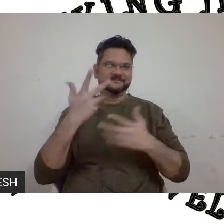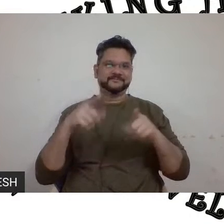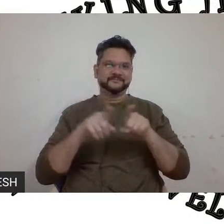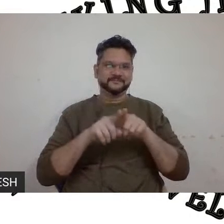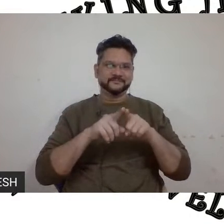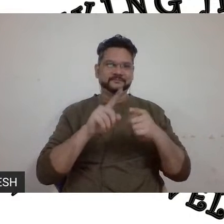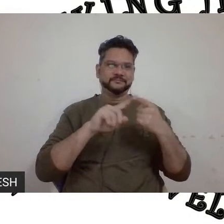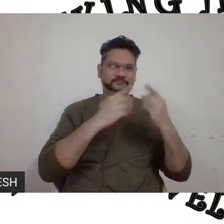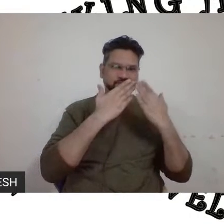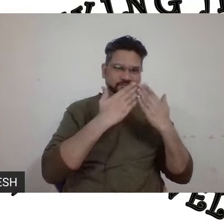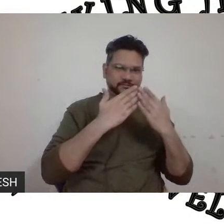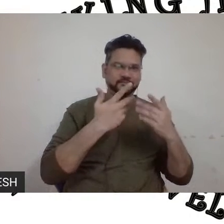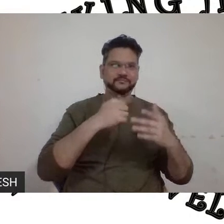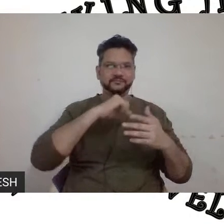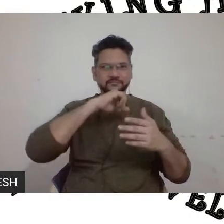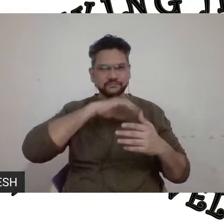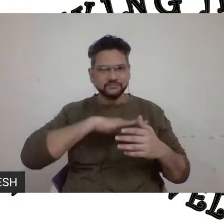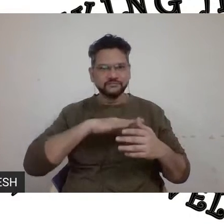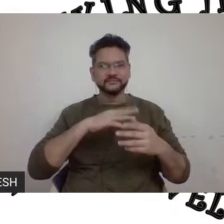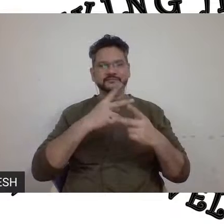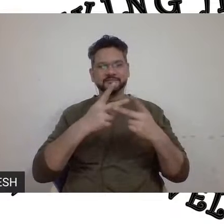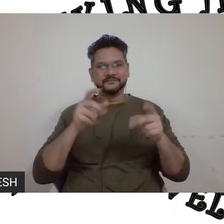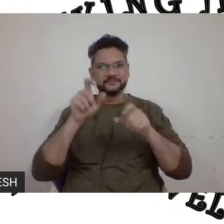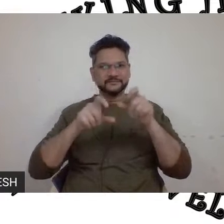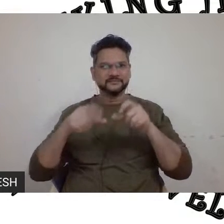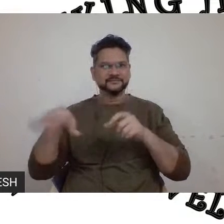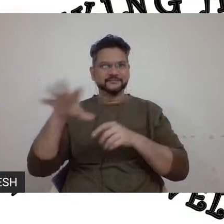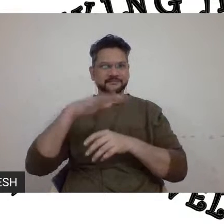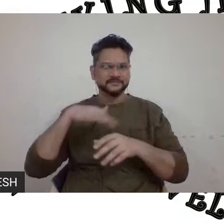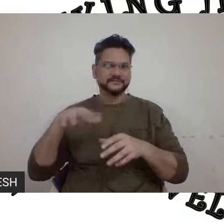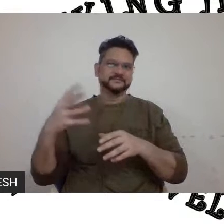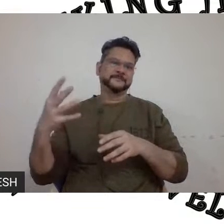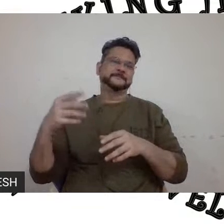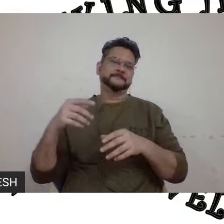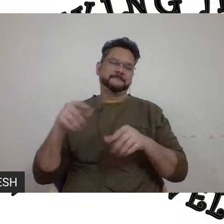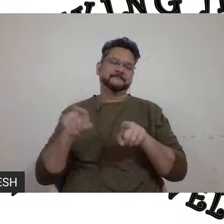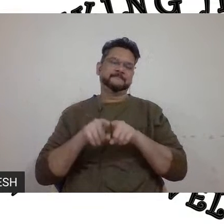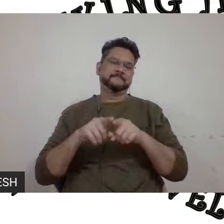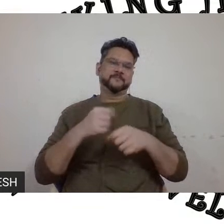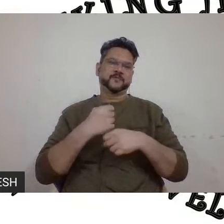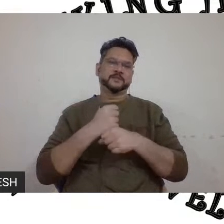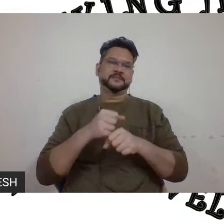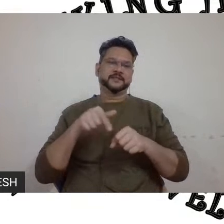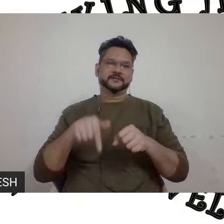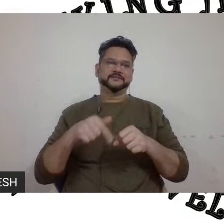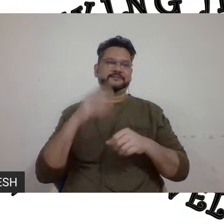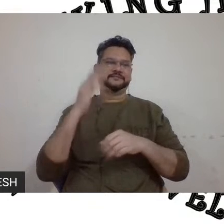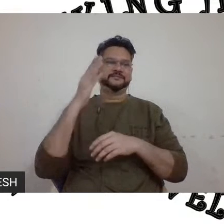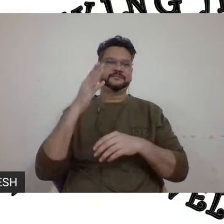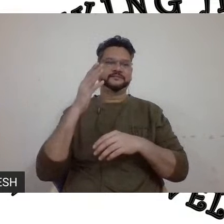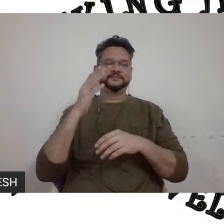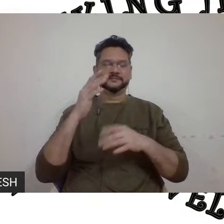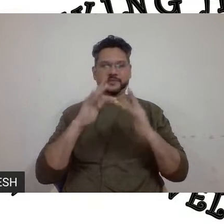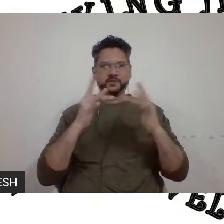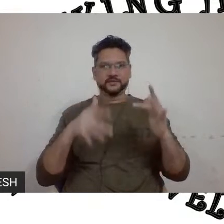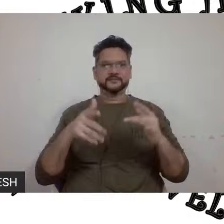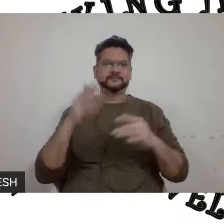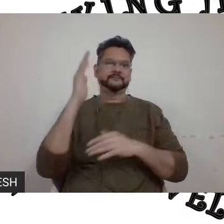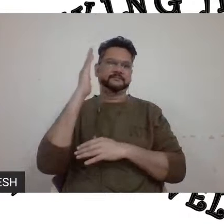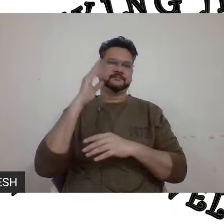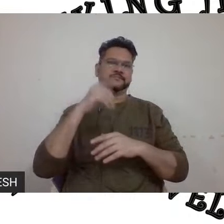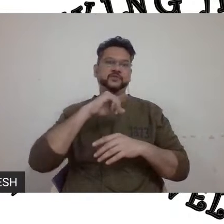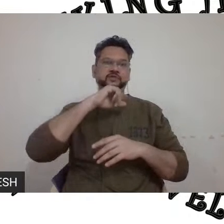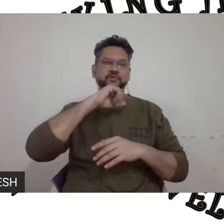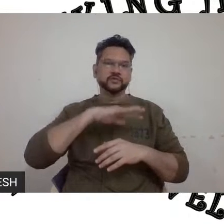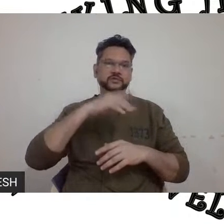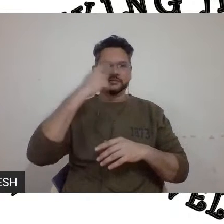the youth, and the other stakeholders, and creating a platform for talking about the youth with disabilities. I've been asked to